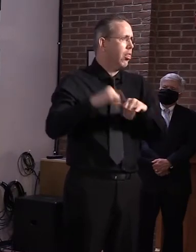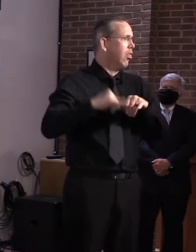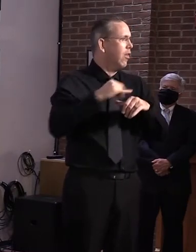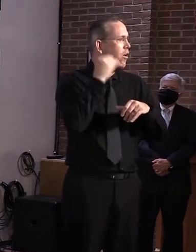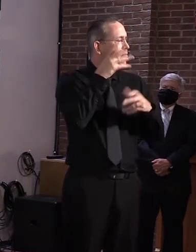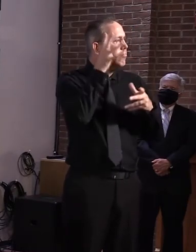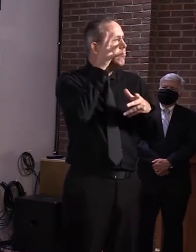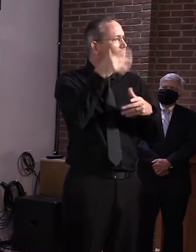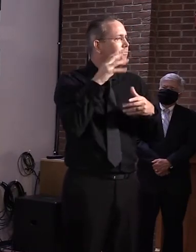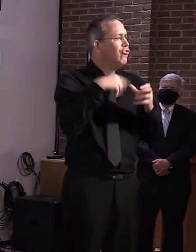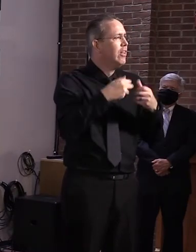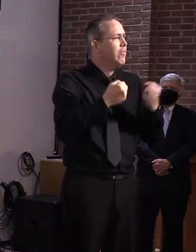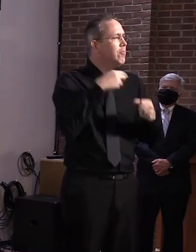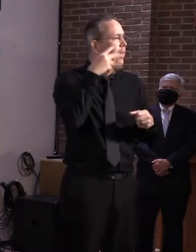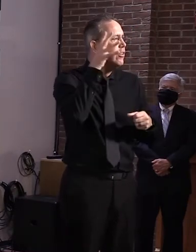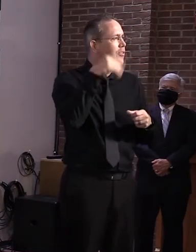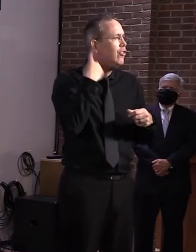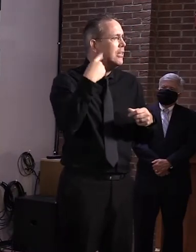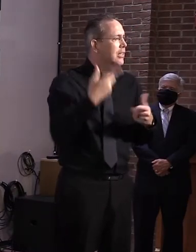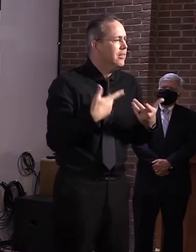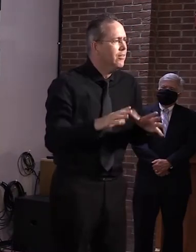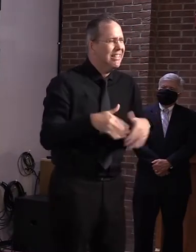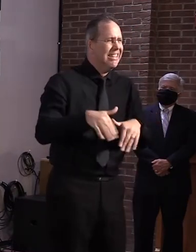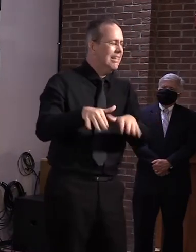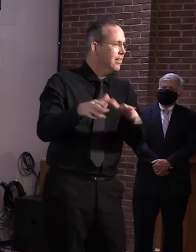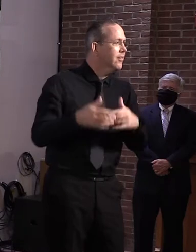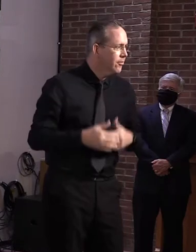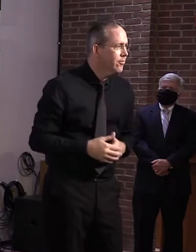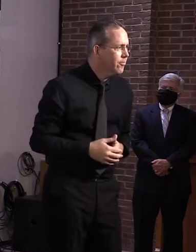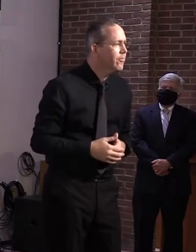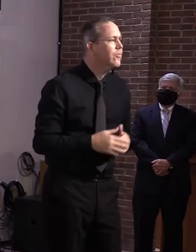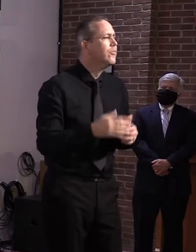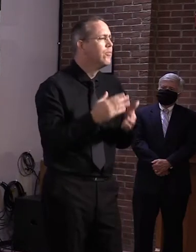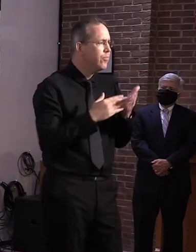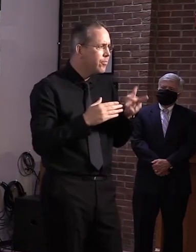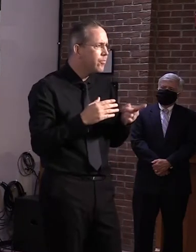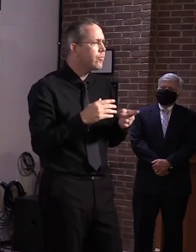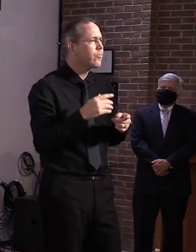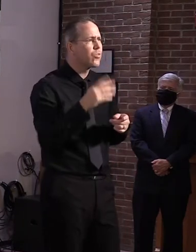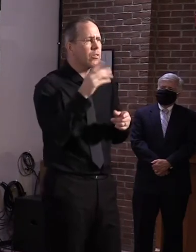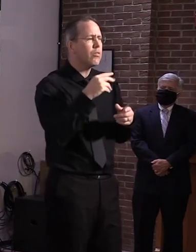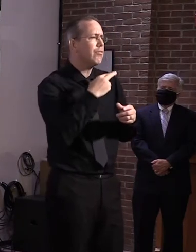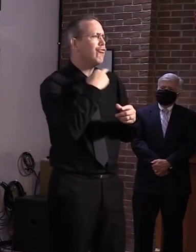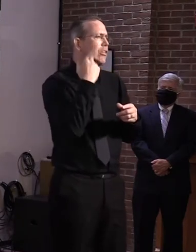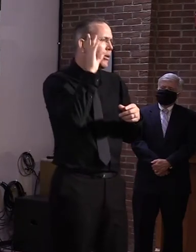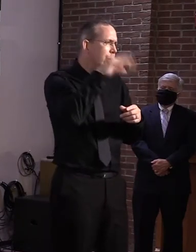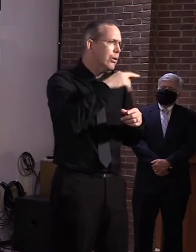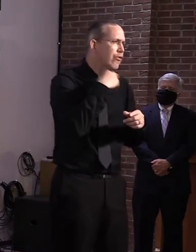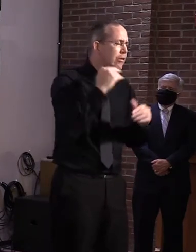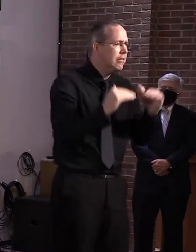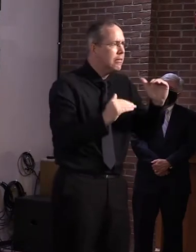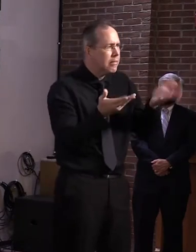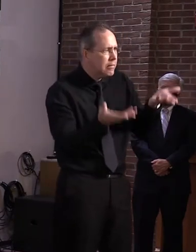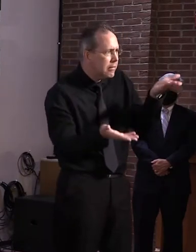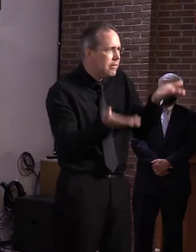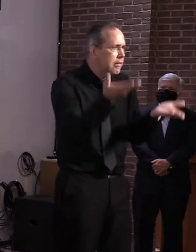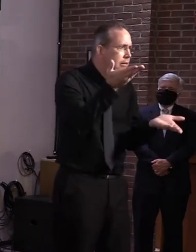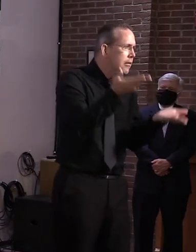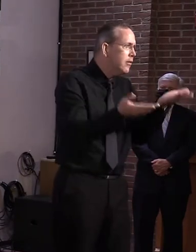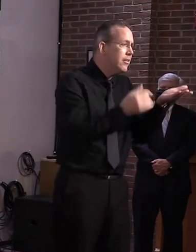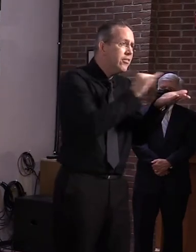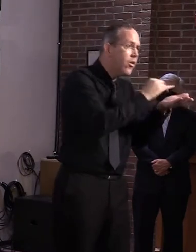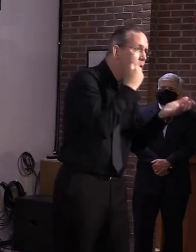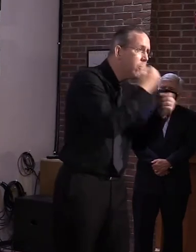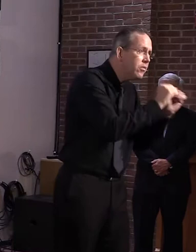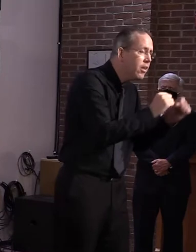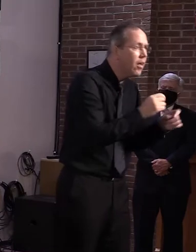all managing risk. And to be perfectly safe, it's like the institutional technology guys that want to